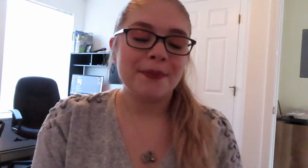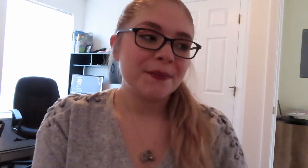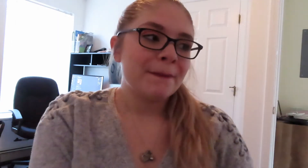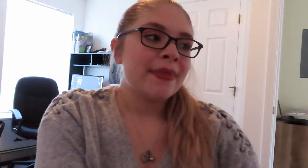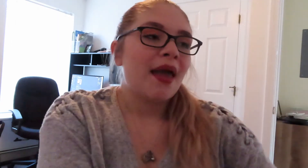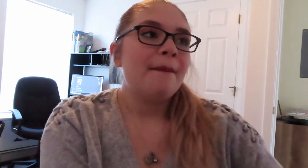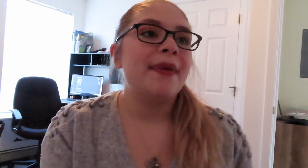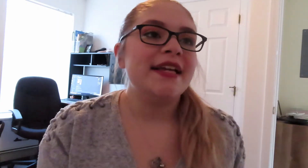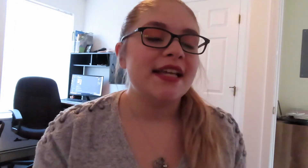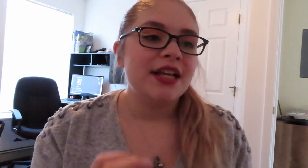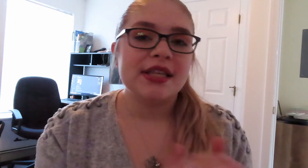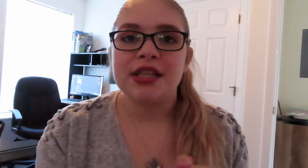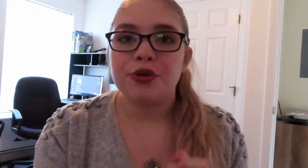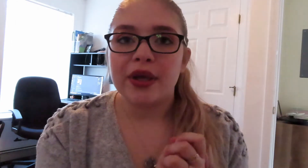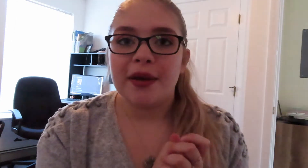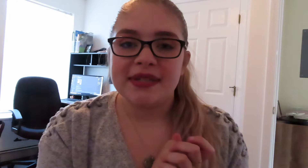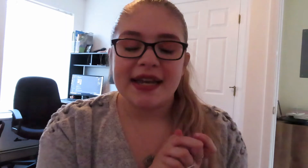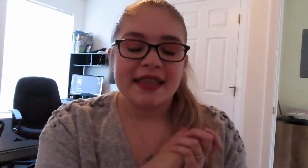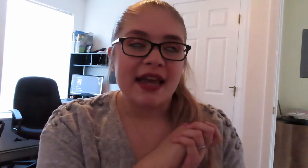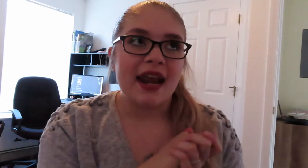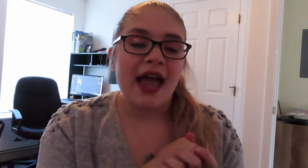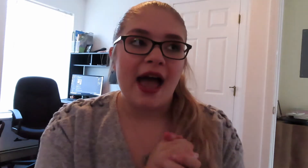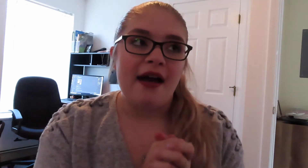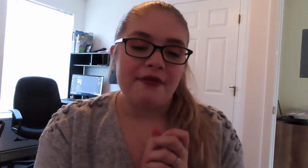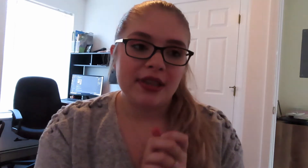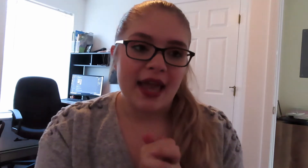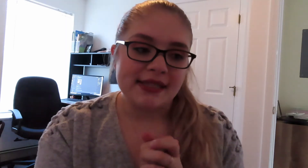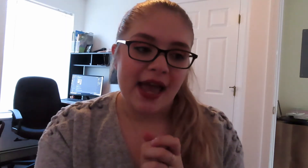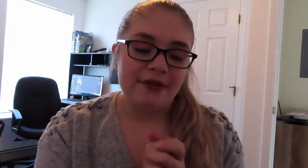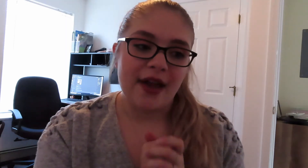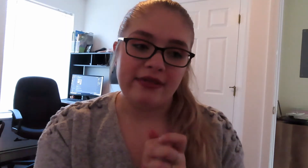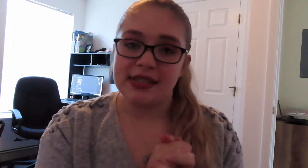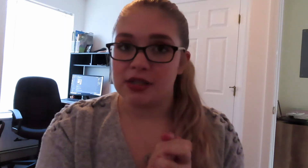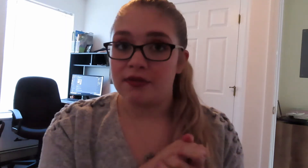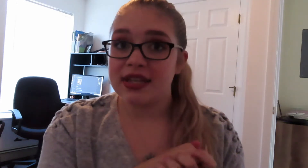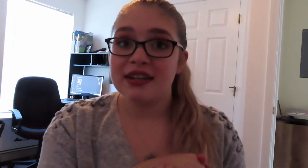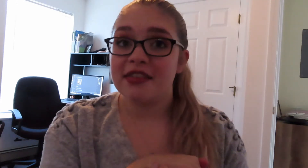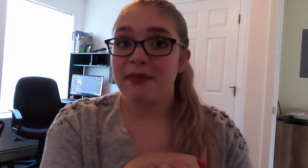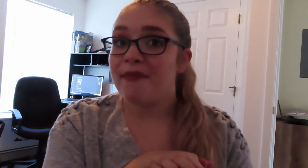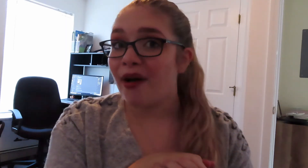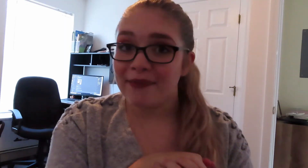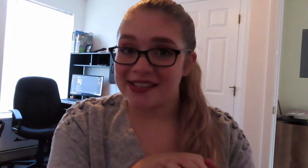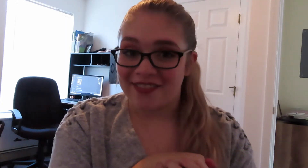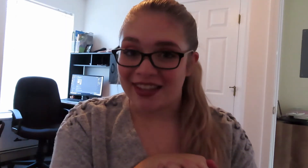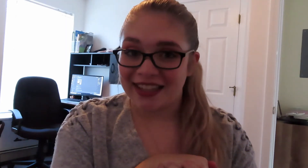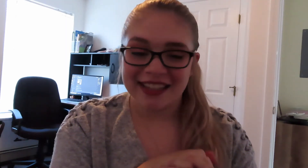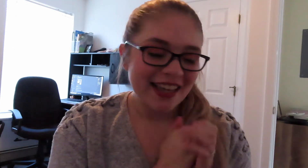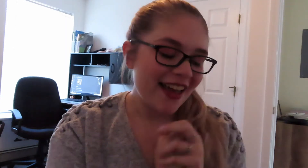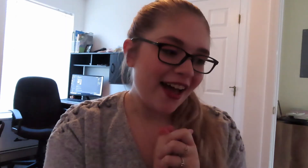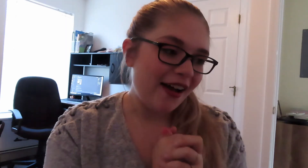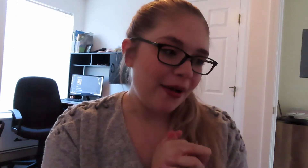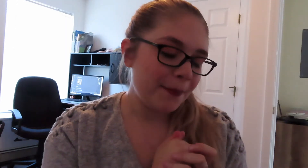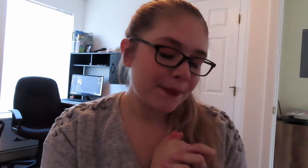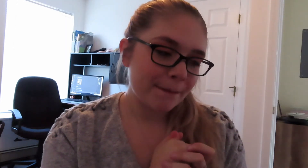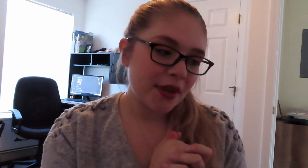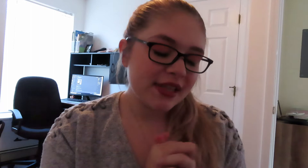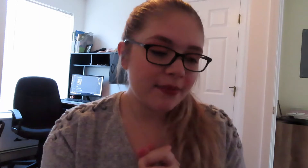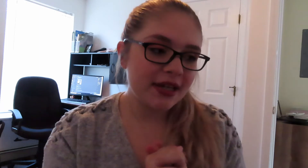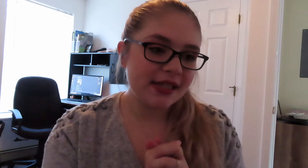but there's a little quick update and then i have class at 5 to 6 15 and then my mom is coming um so that'll be good to